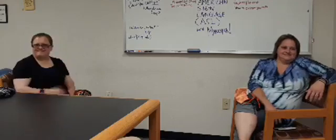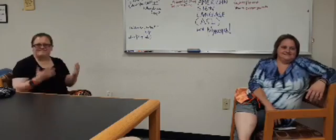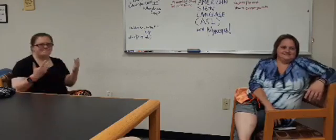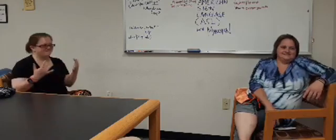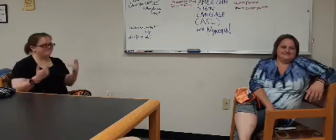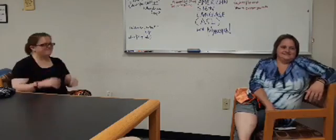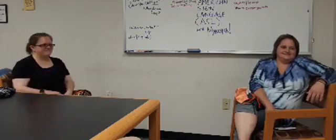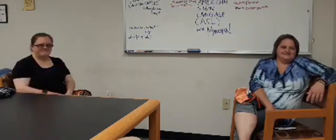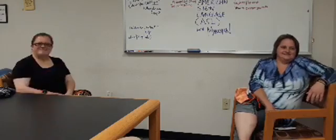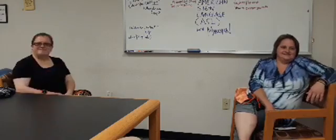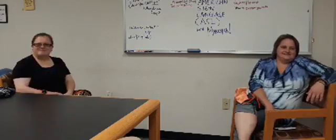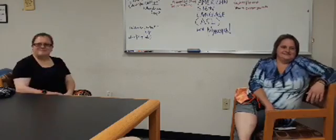Okay. So because my wife,